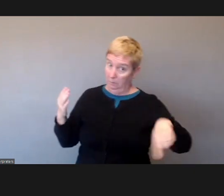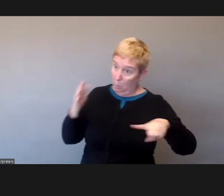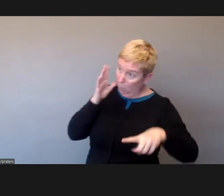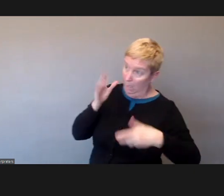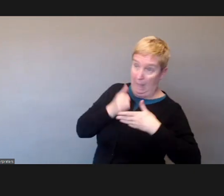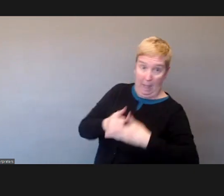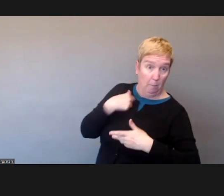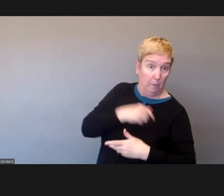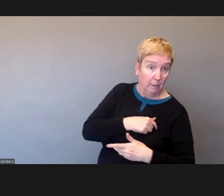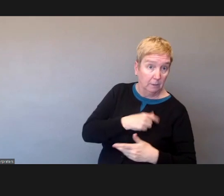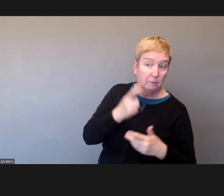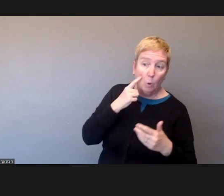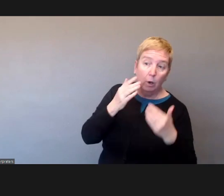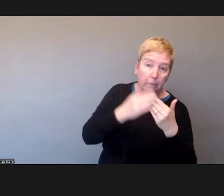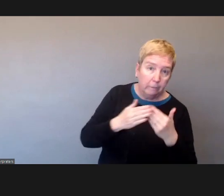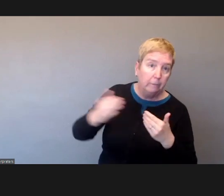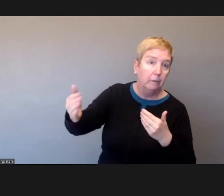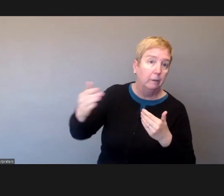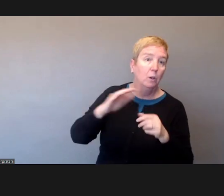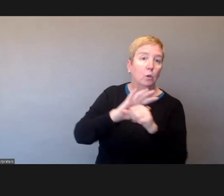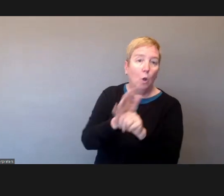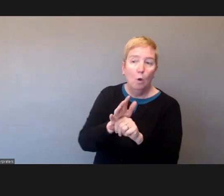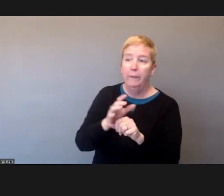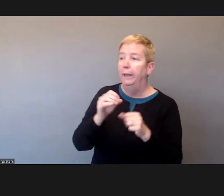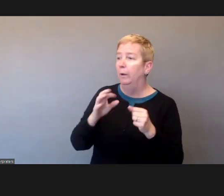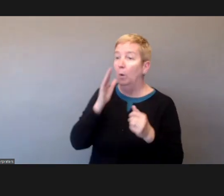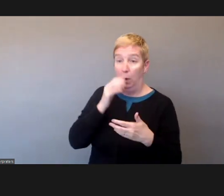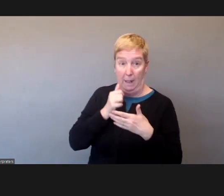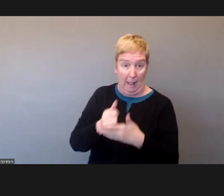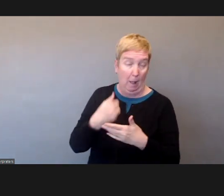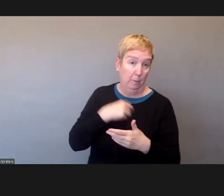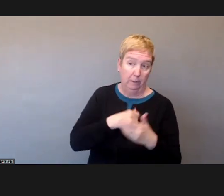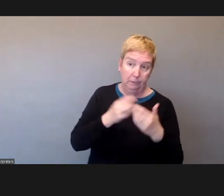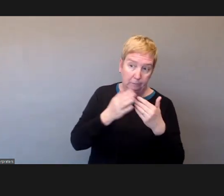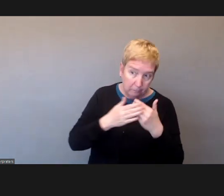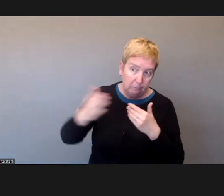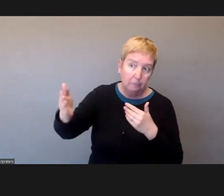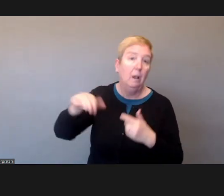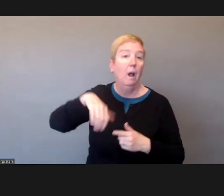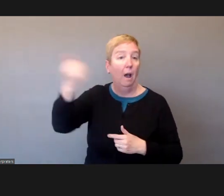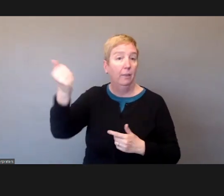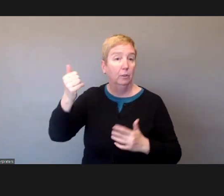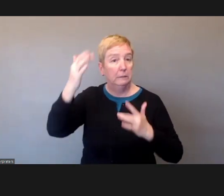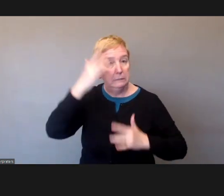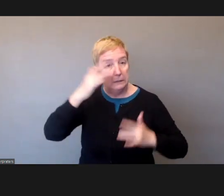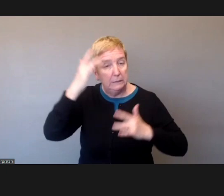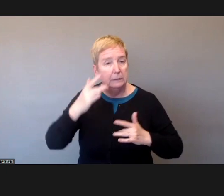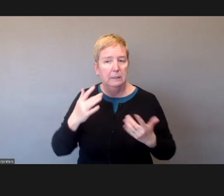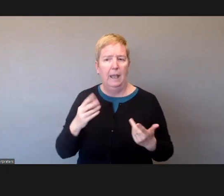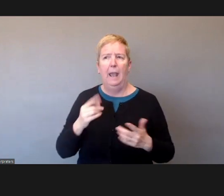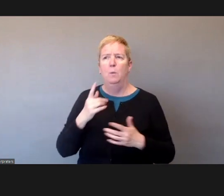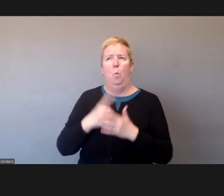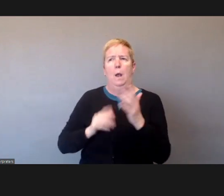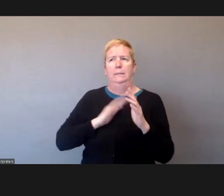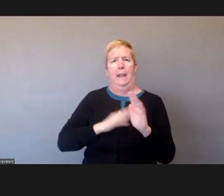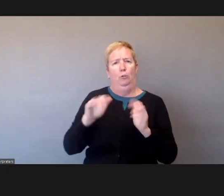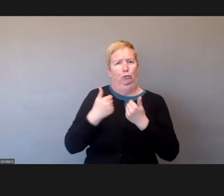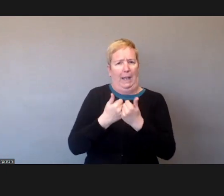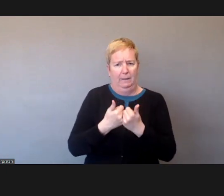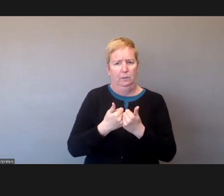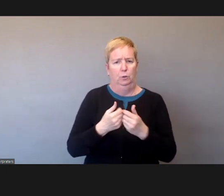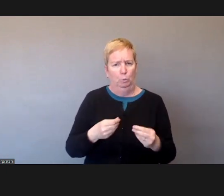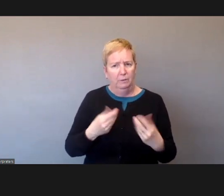phases of maybe COVID or another pandemic? And what kind of challenge do you think it's going to be to actually staff them?